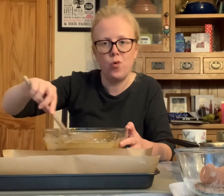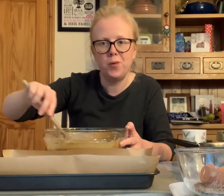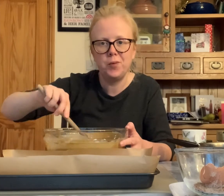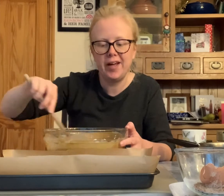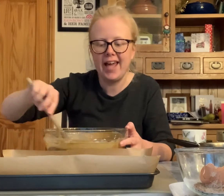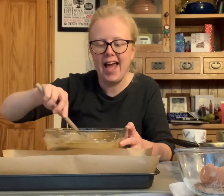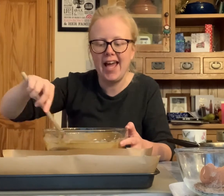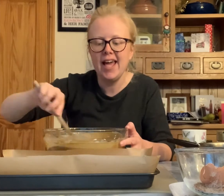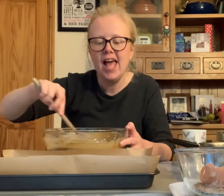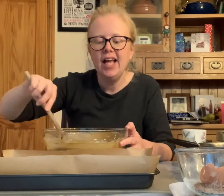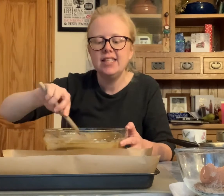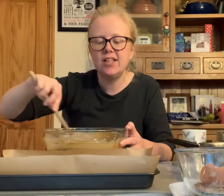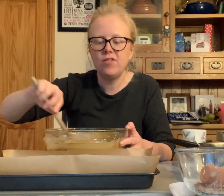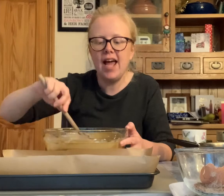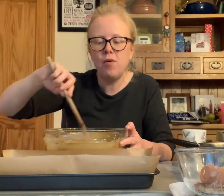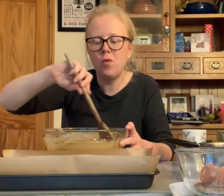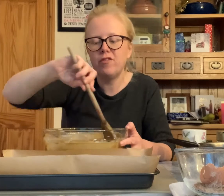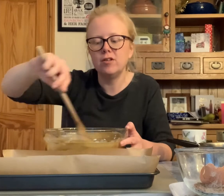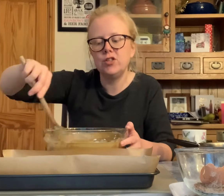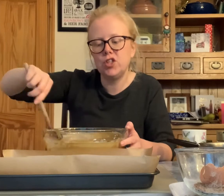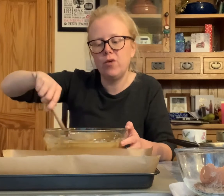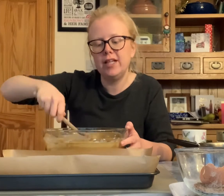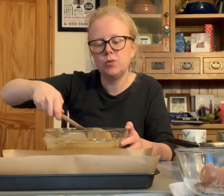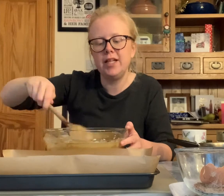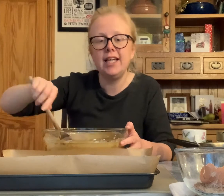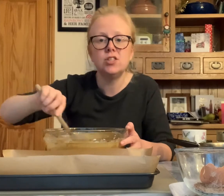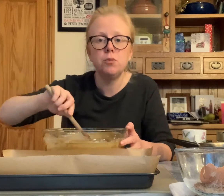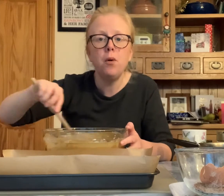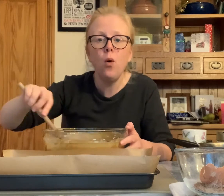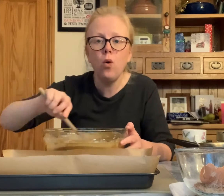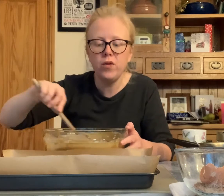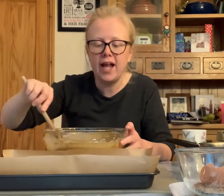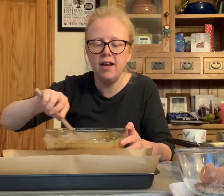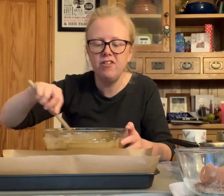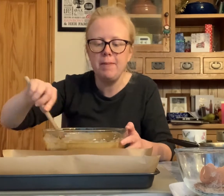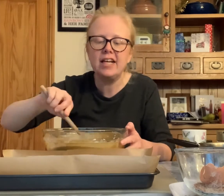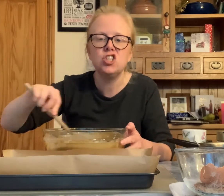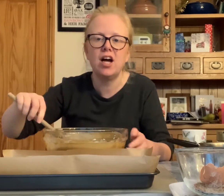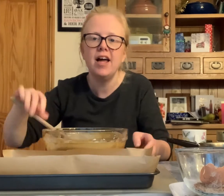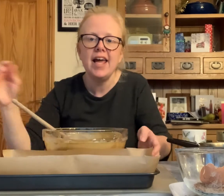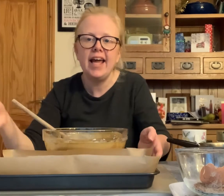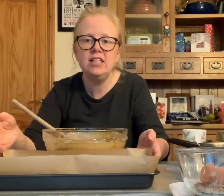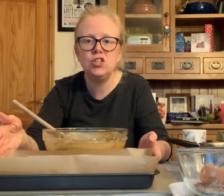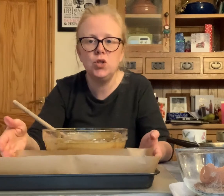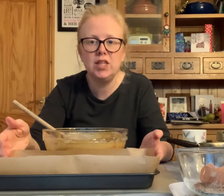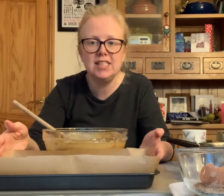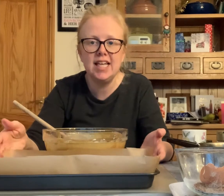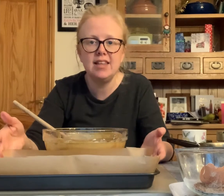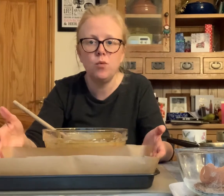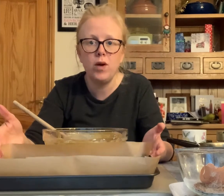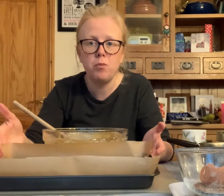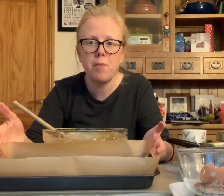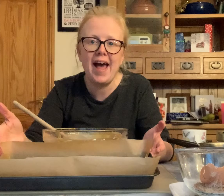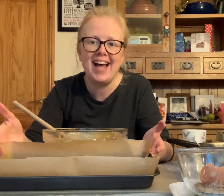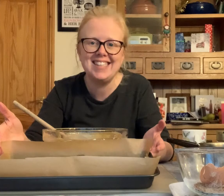normal, okay? So now what we've got to do is we need to pour that lovely mixture into the tin that we prepared